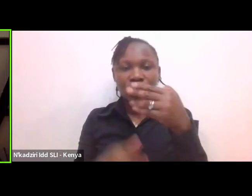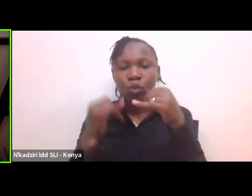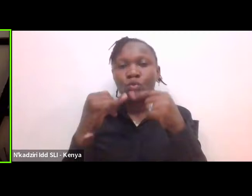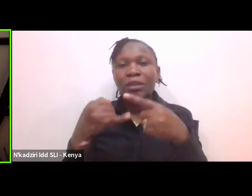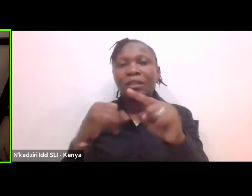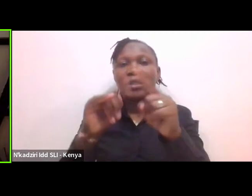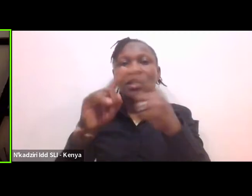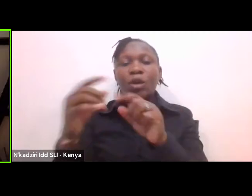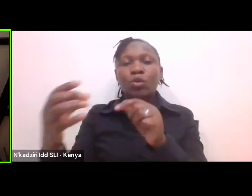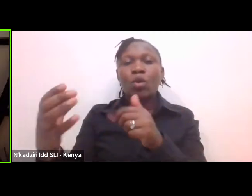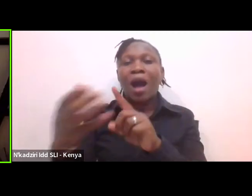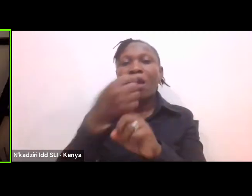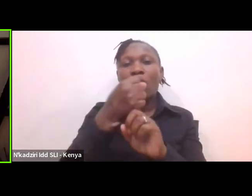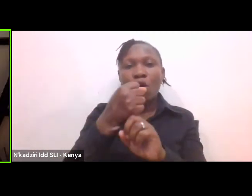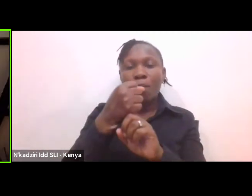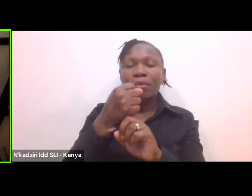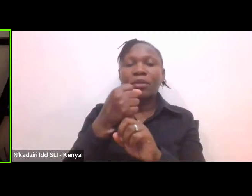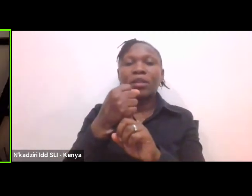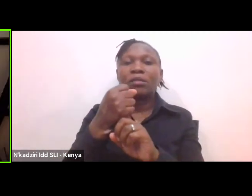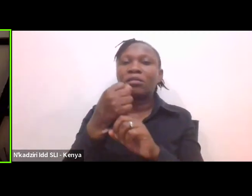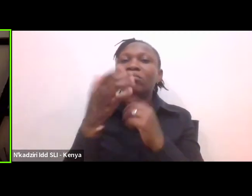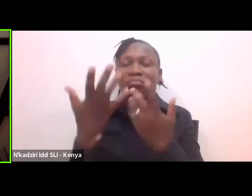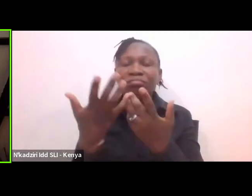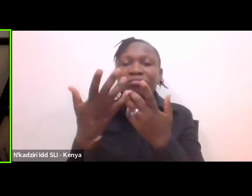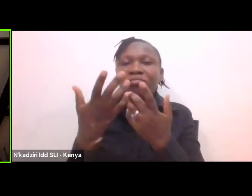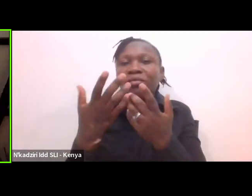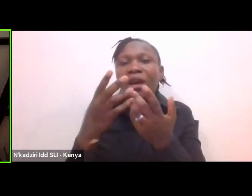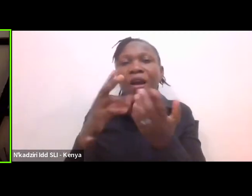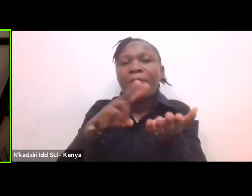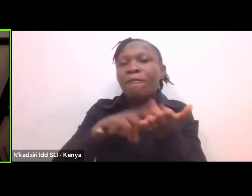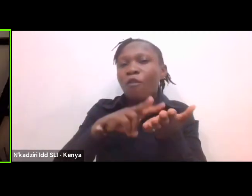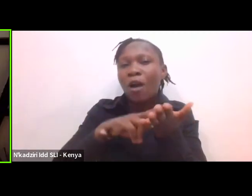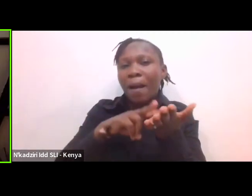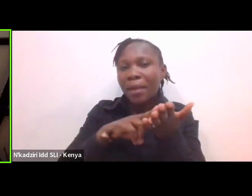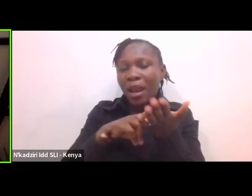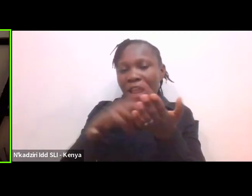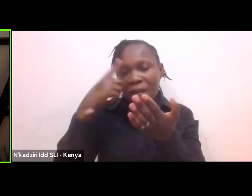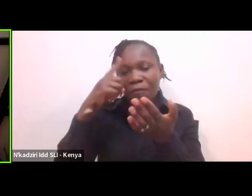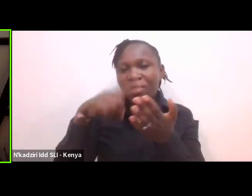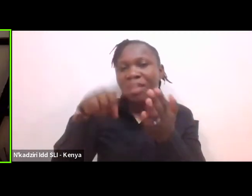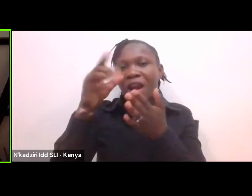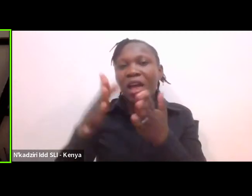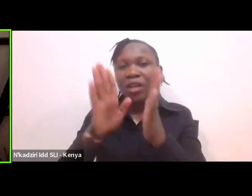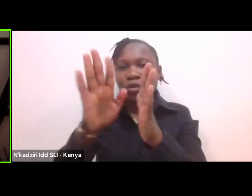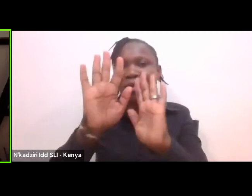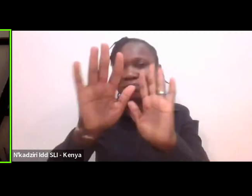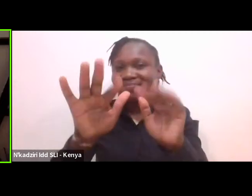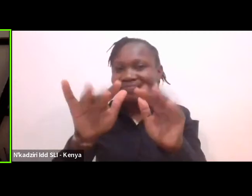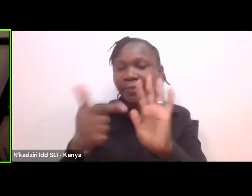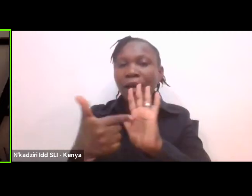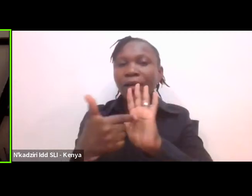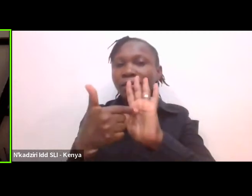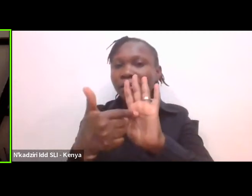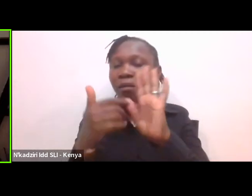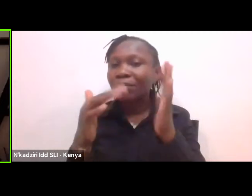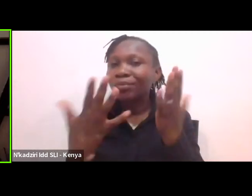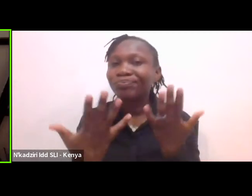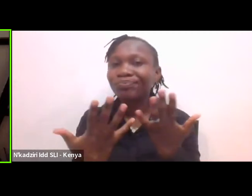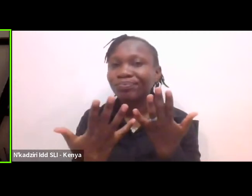helps point in the right direction. Here's one example. Many of